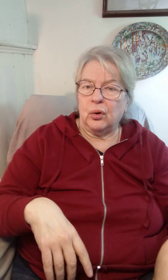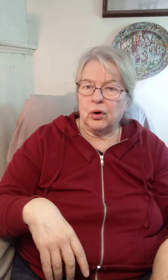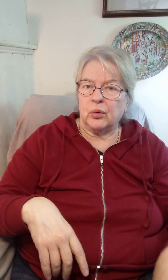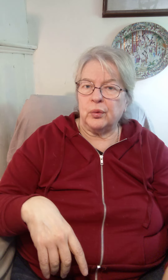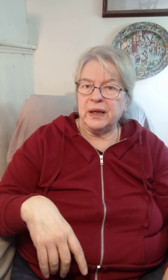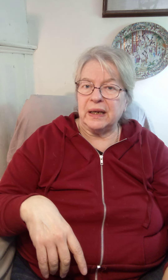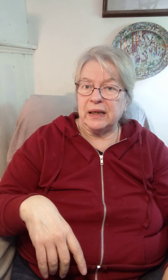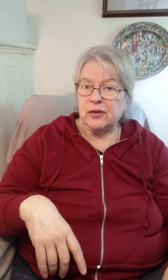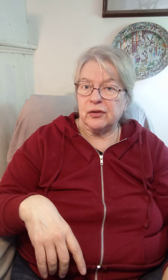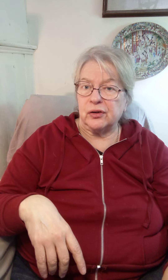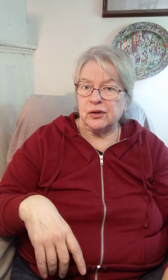Or we can eat dessert.